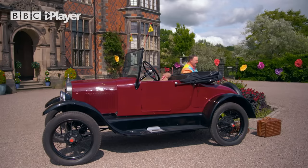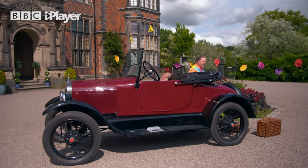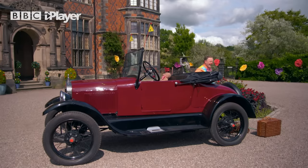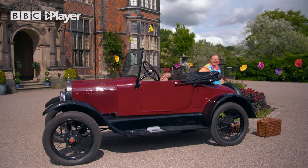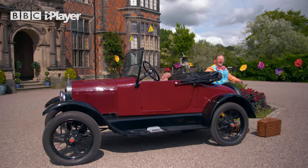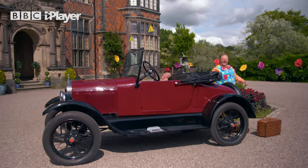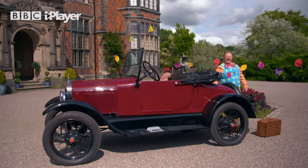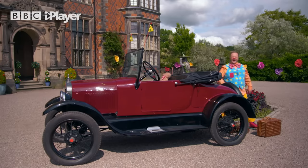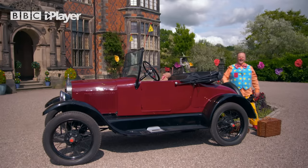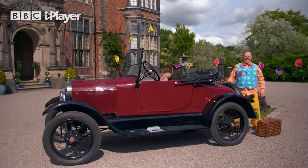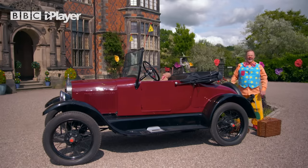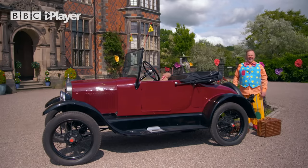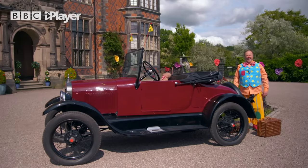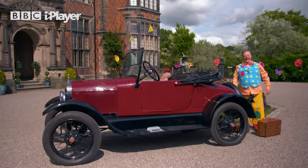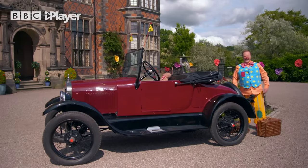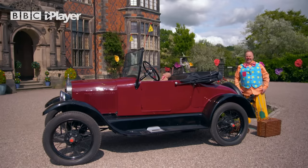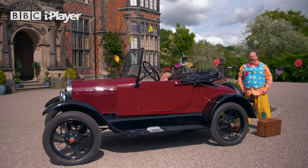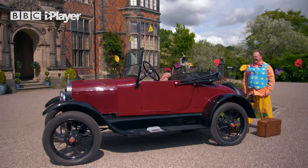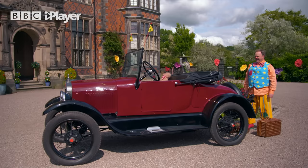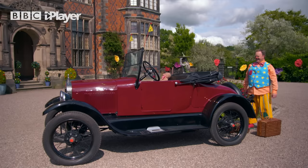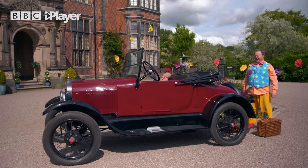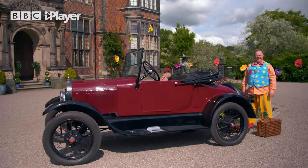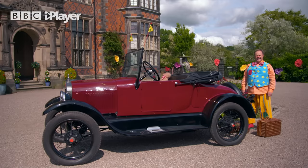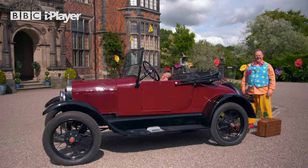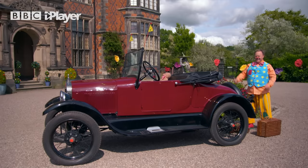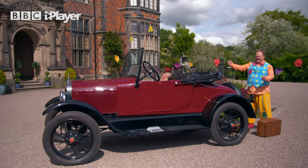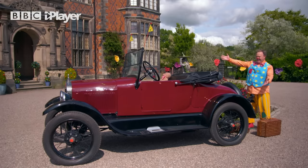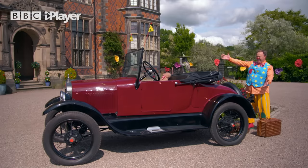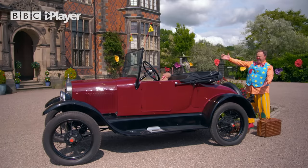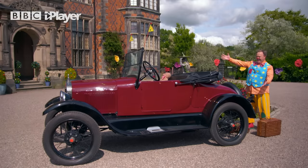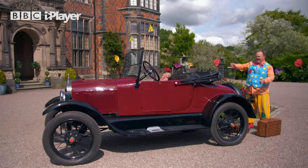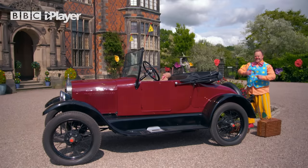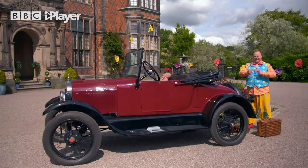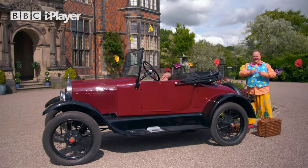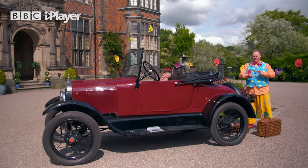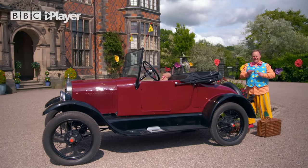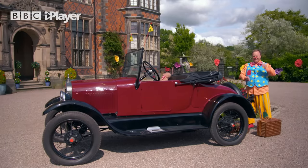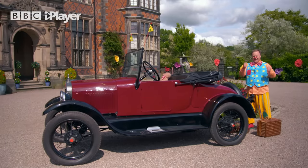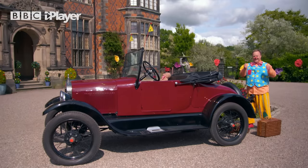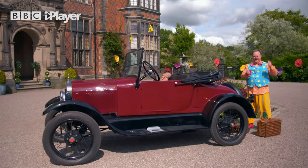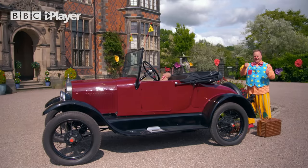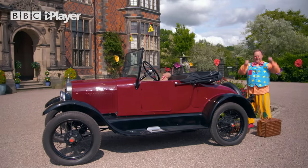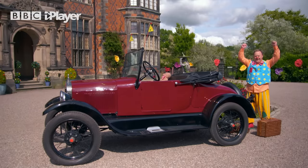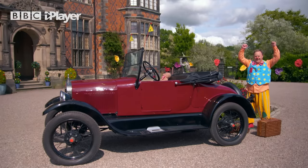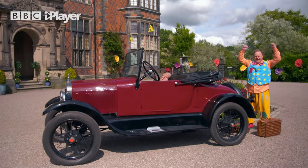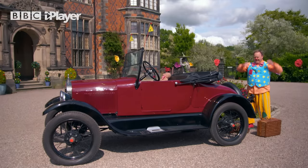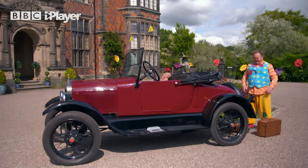Woohoo! Ooh, Mr. Tumble, that's a very grand car. Ta-da! The Tumble Car!